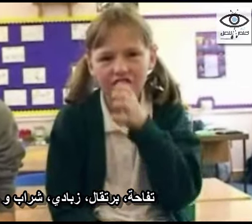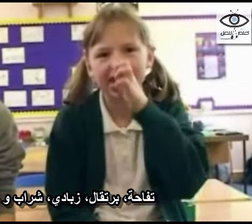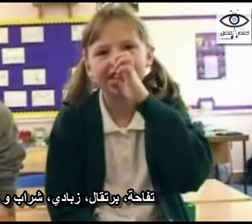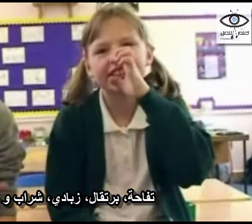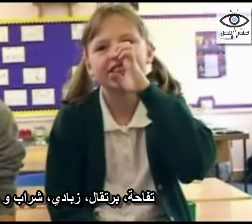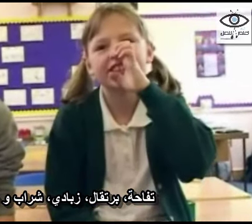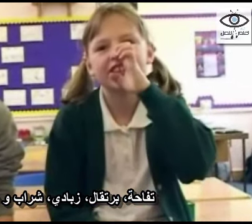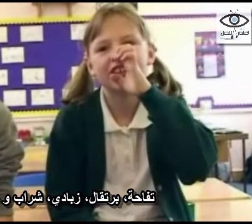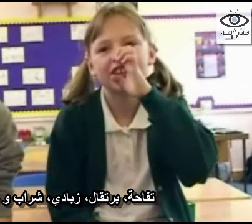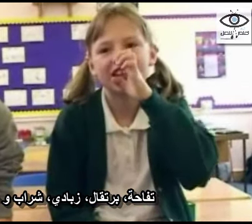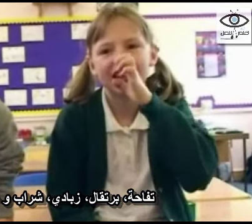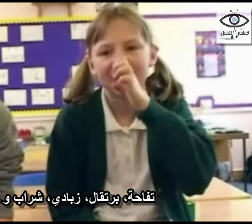drink,